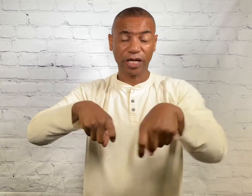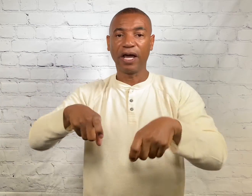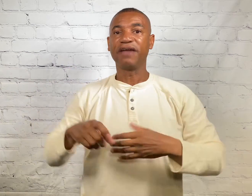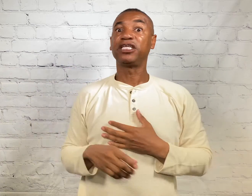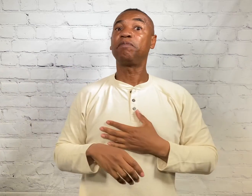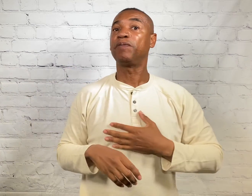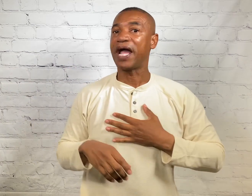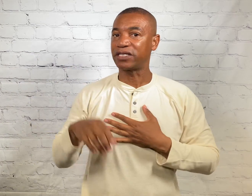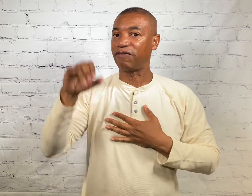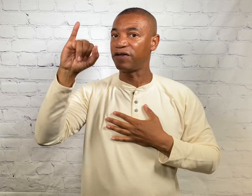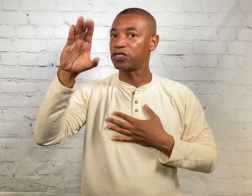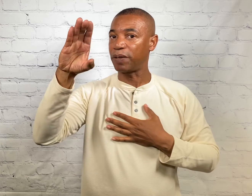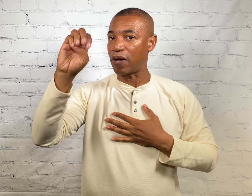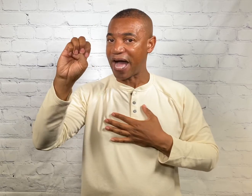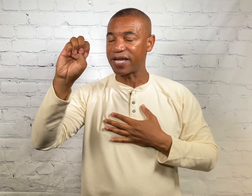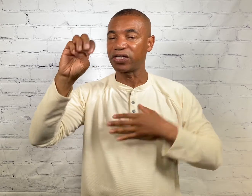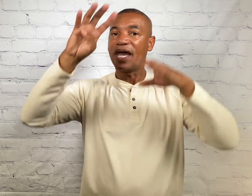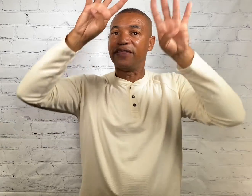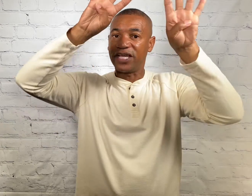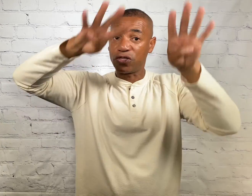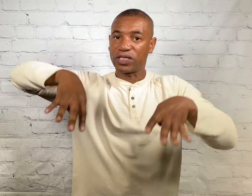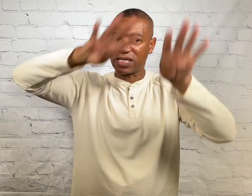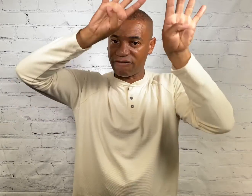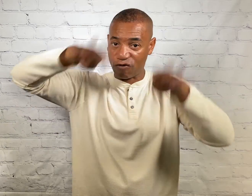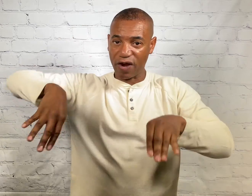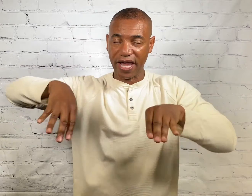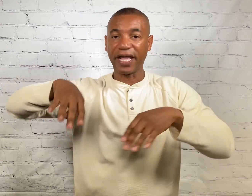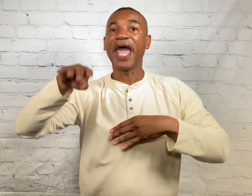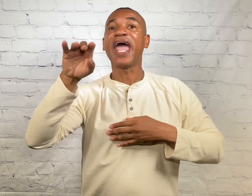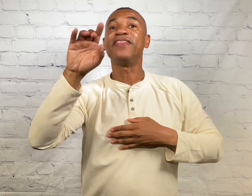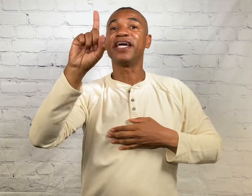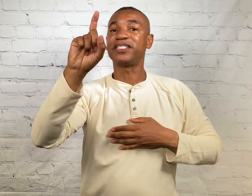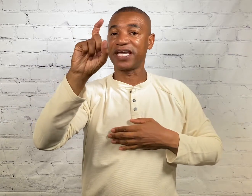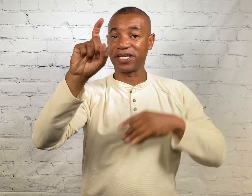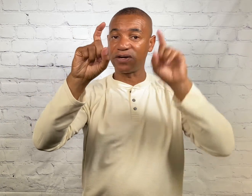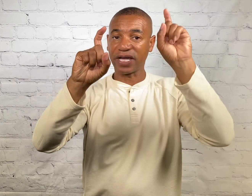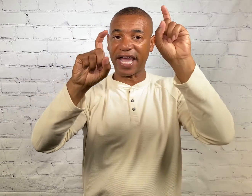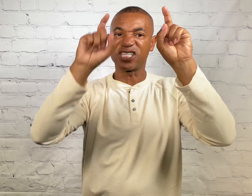I've seen people actually fingerspell ice, then do the sign for rain, and then take the hook hands.